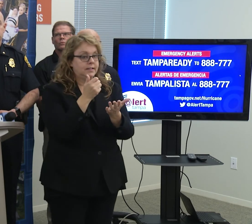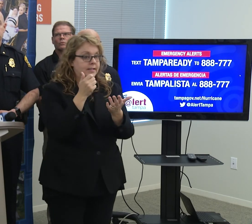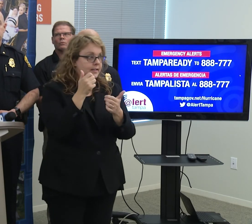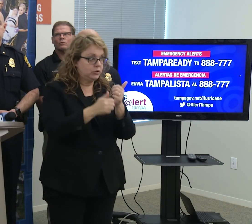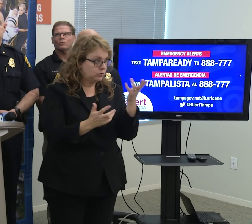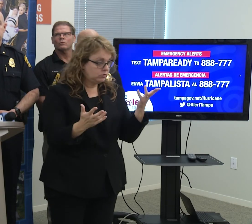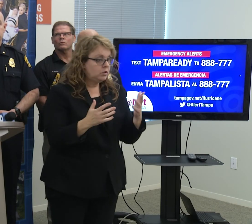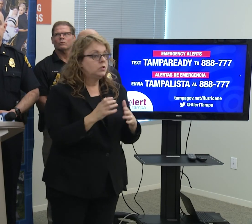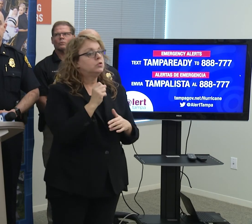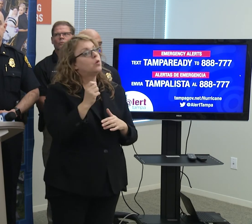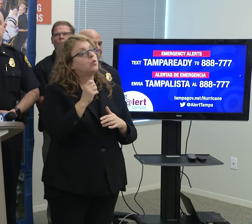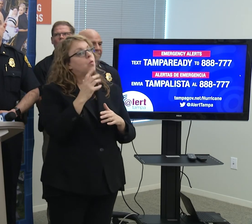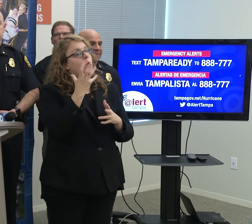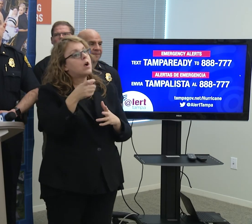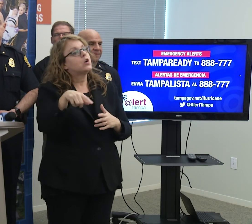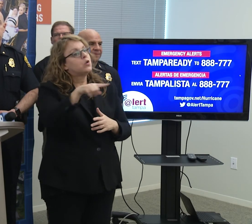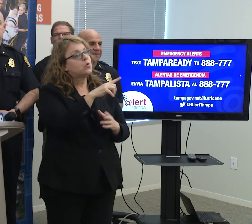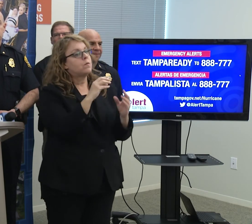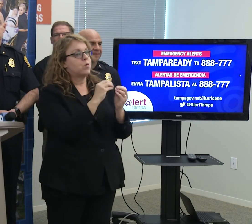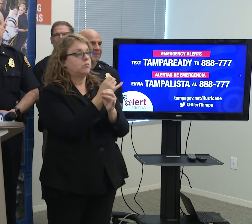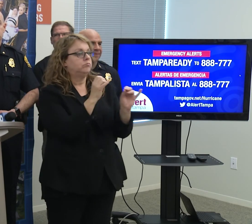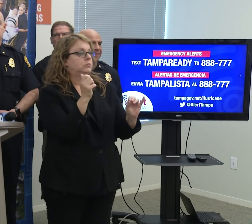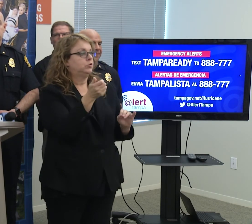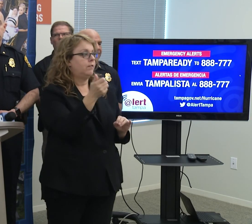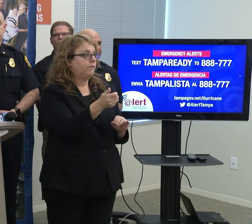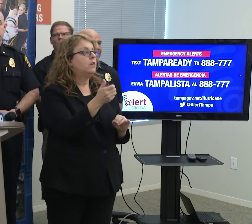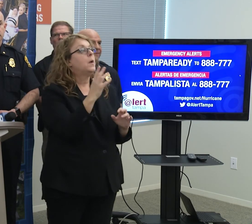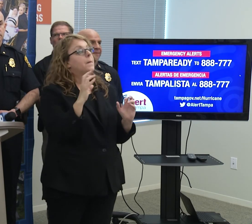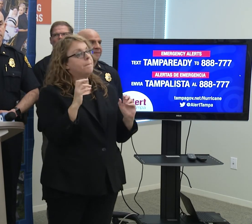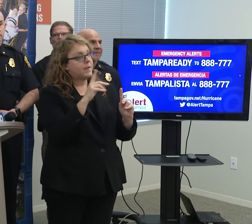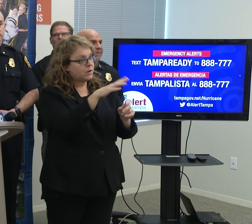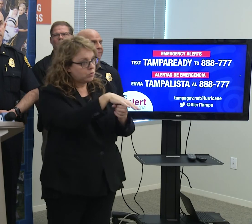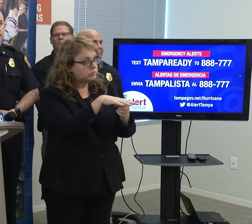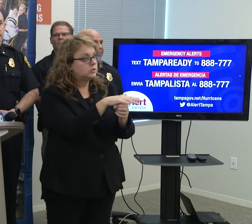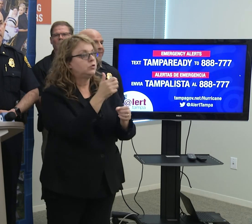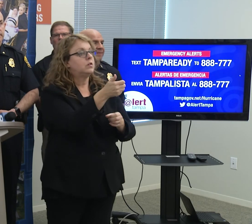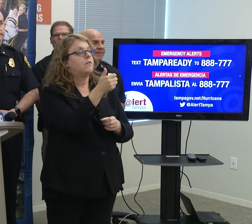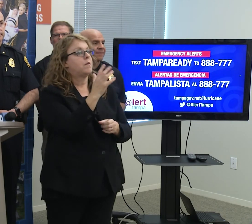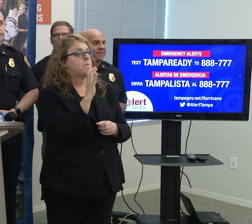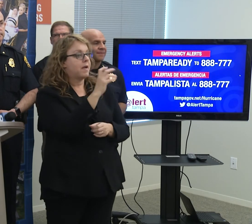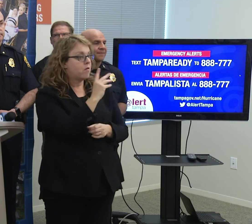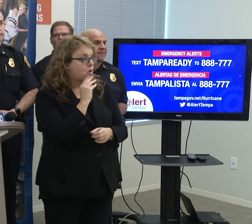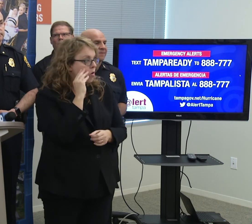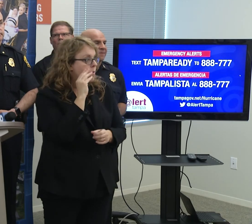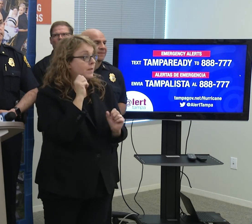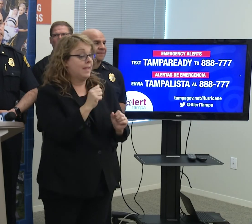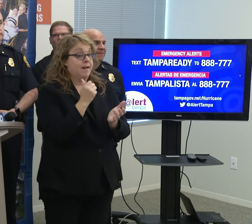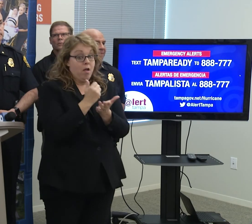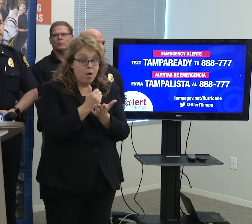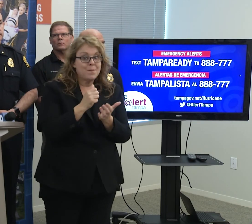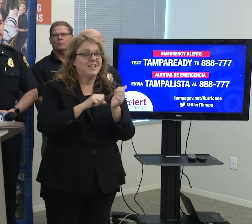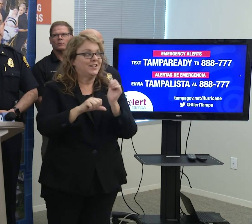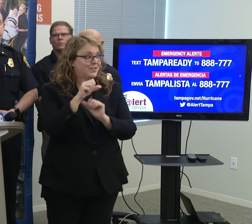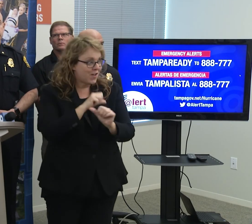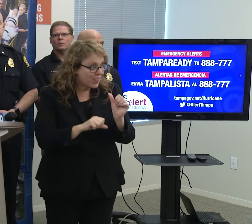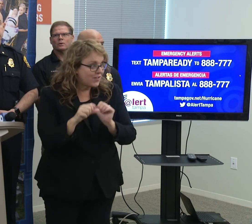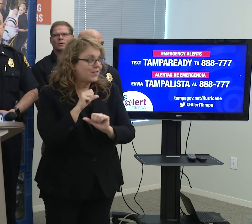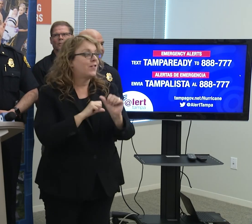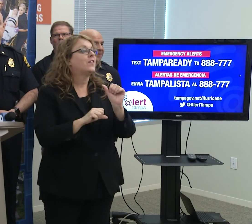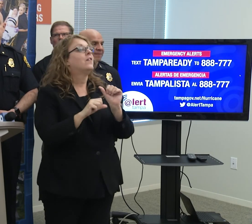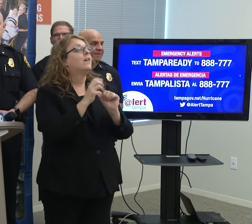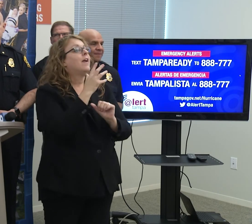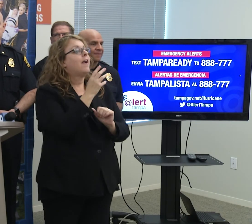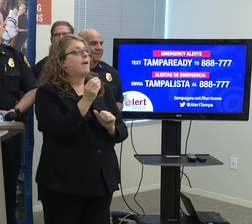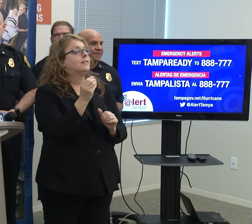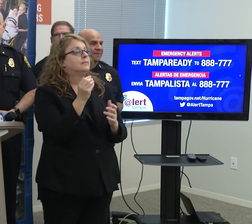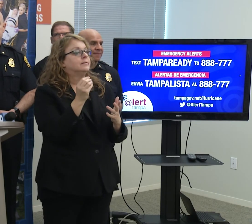so this is just a way for us to get everybody back in the neighborhoods as soon as possible so they can look out for each other and help each other.